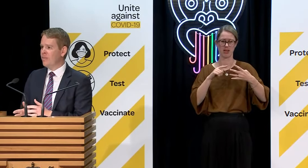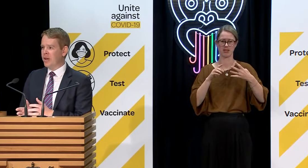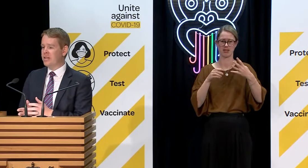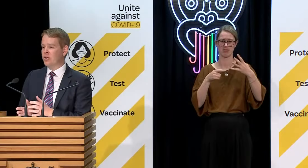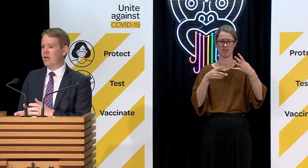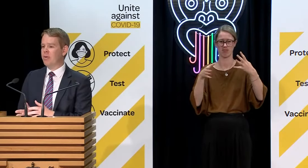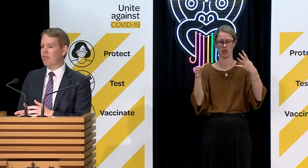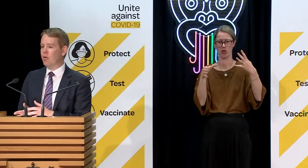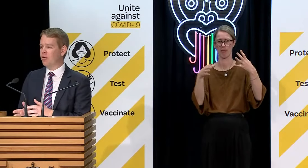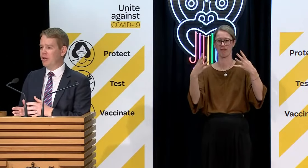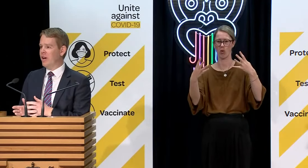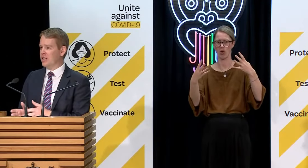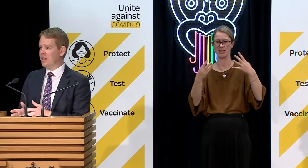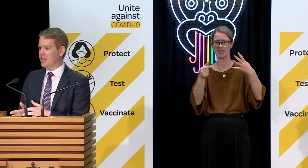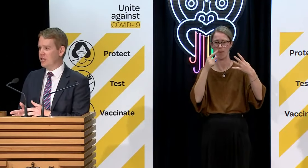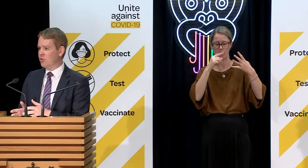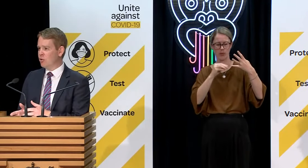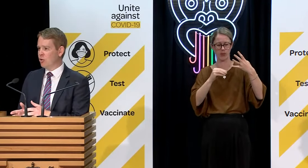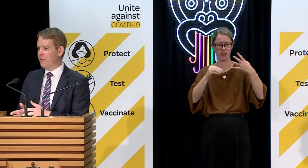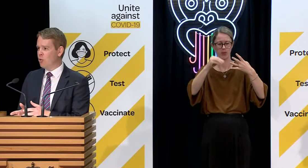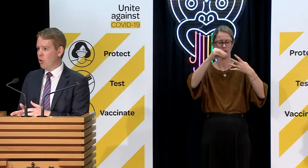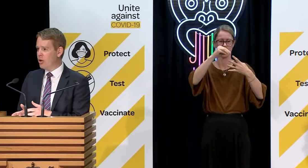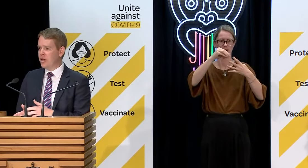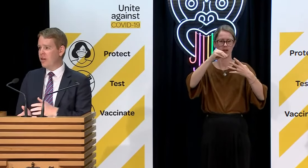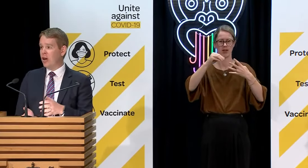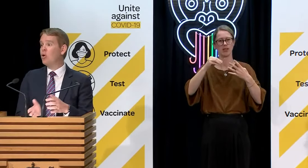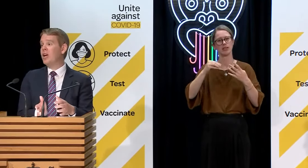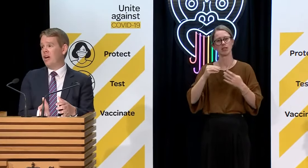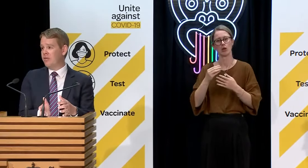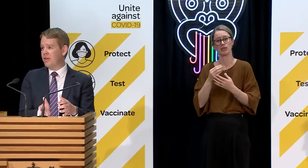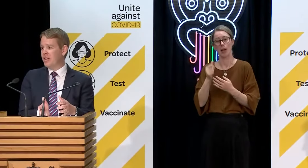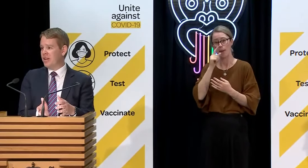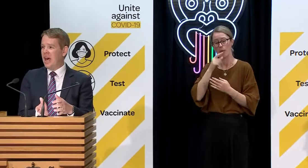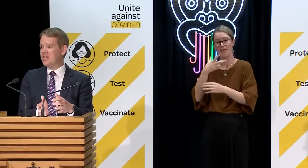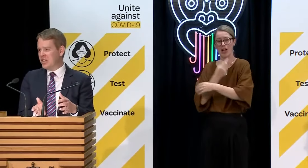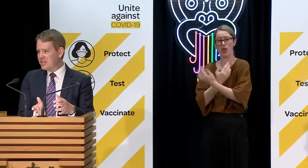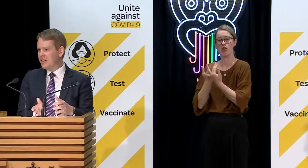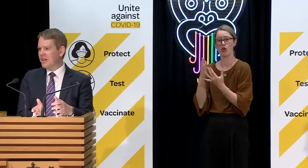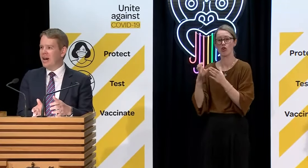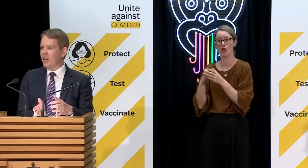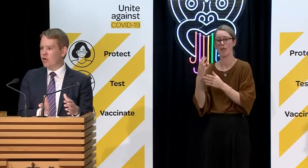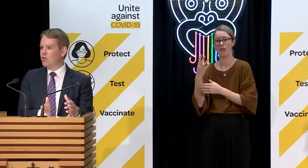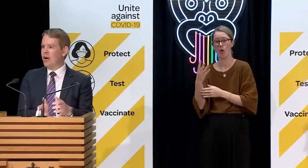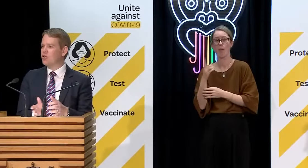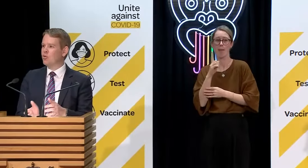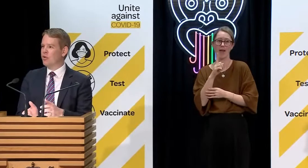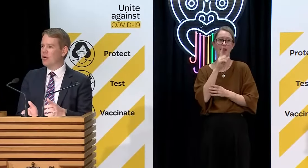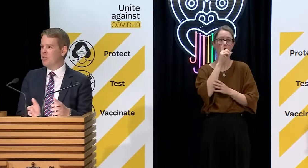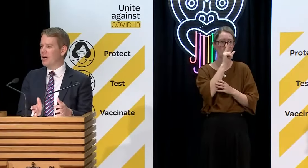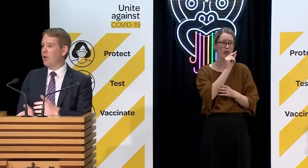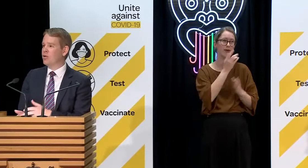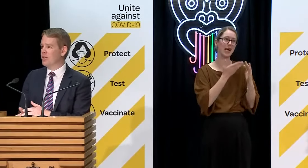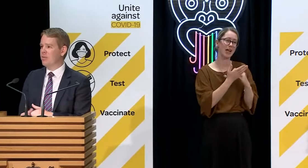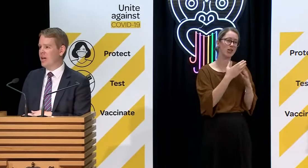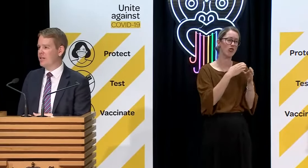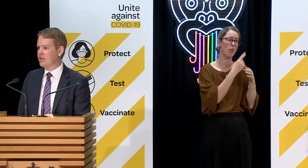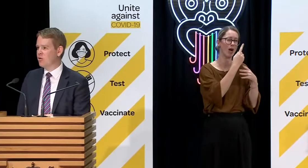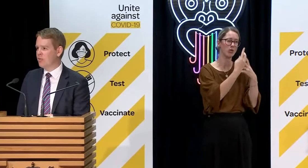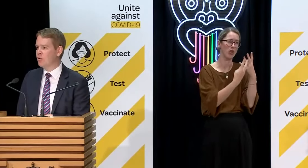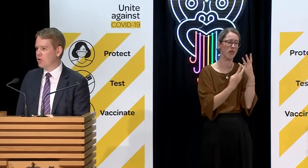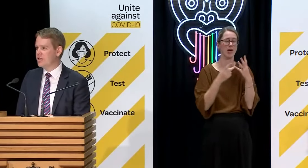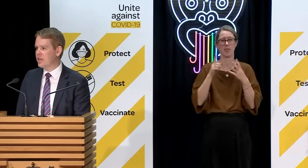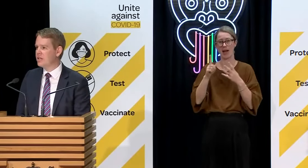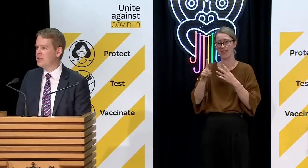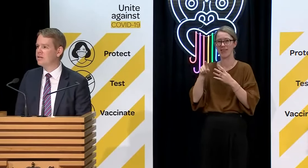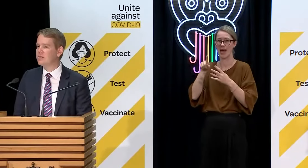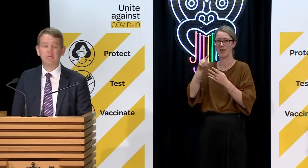4. And so some people will have been vaccinated through Group 4 that could have counted in Groups 1, 2 or 3, but have ultimately been counted in